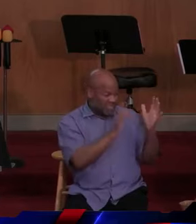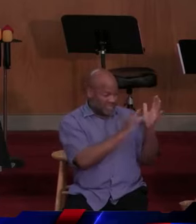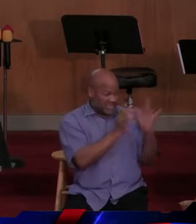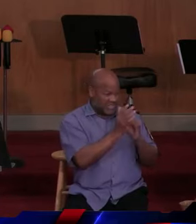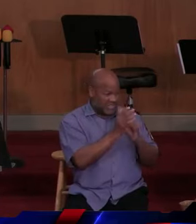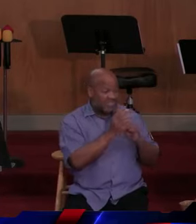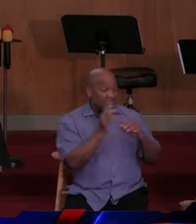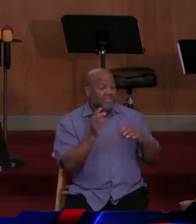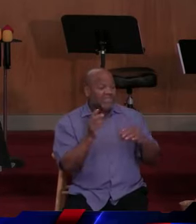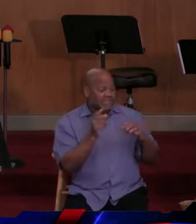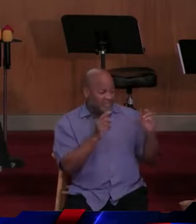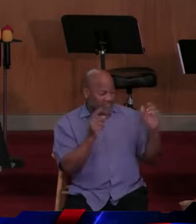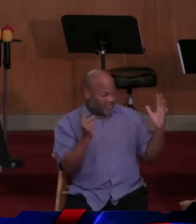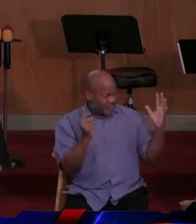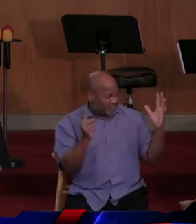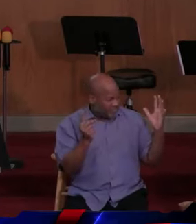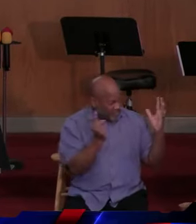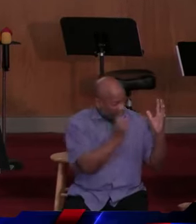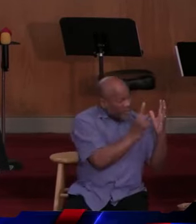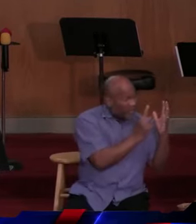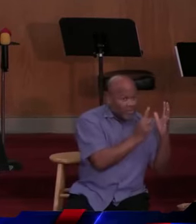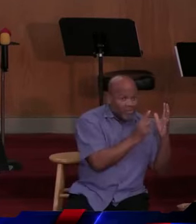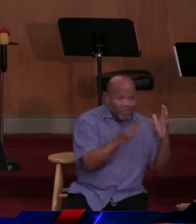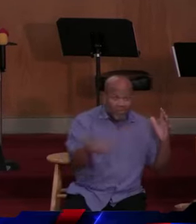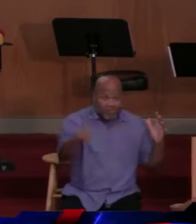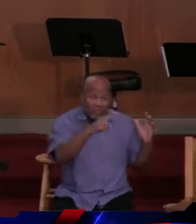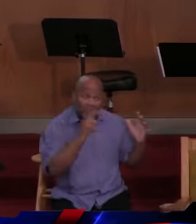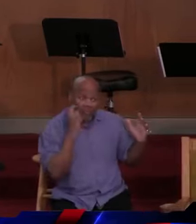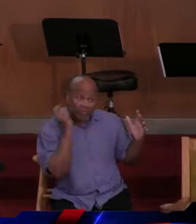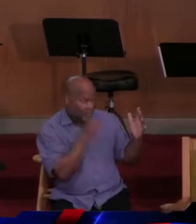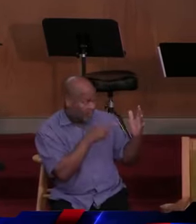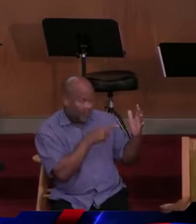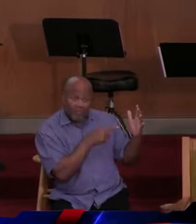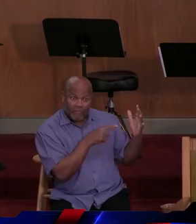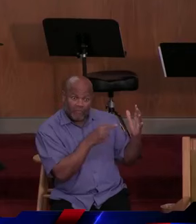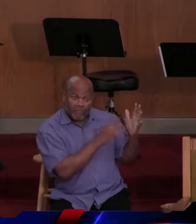would we recognize him? Now, elementary